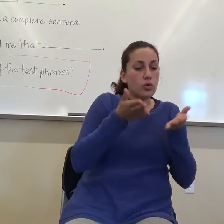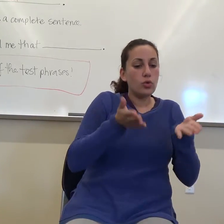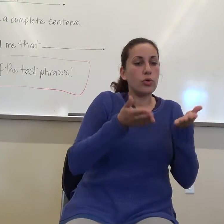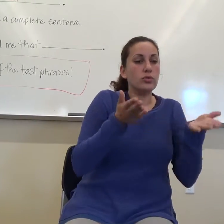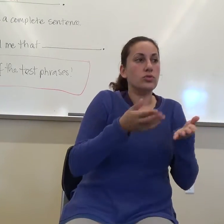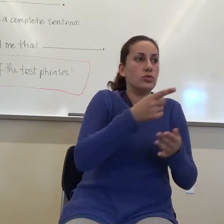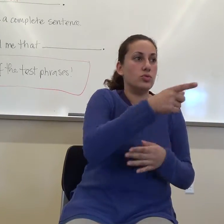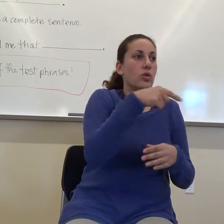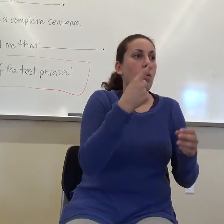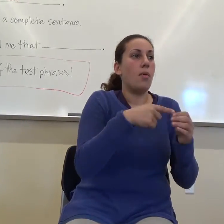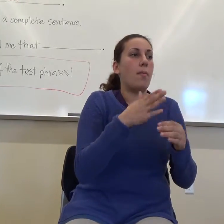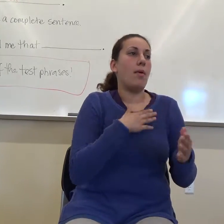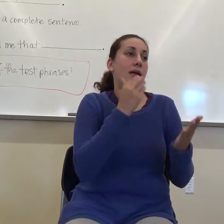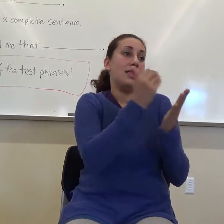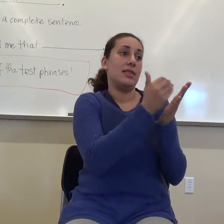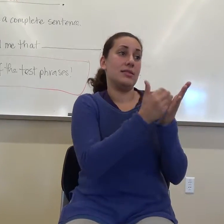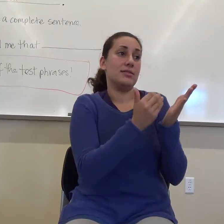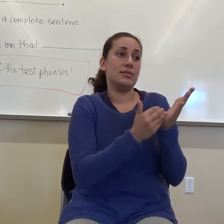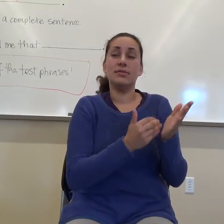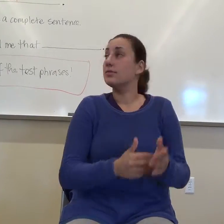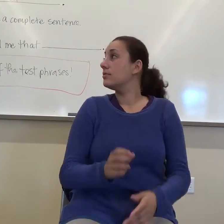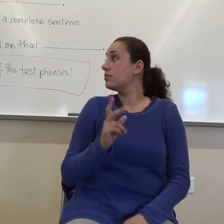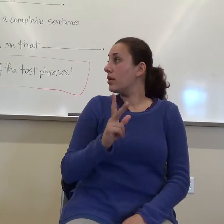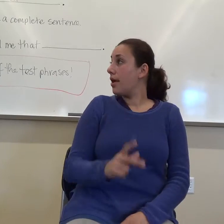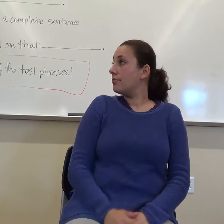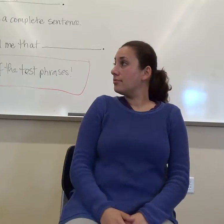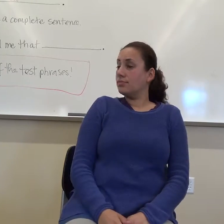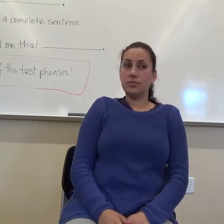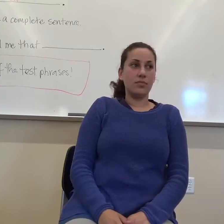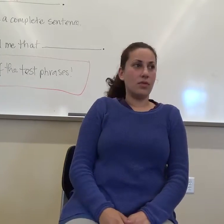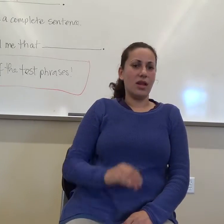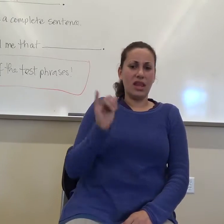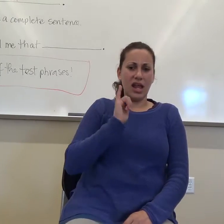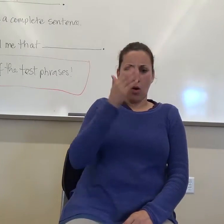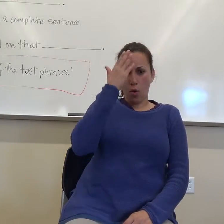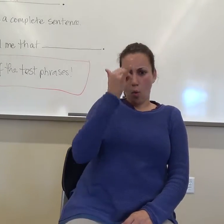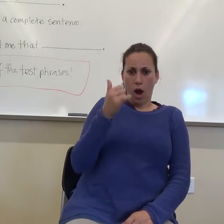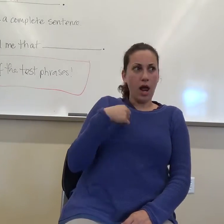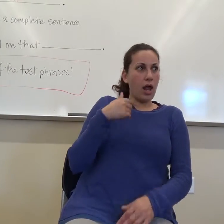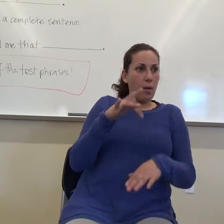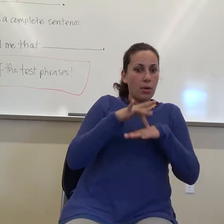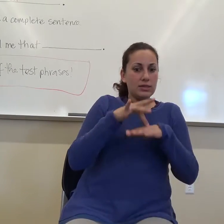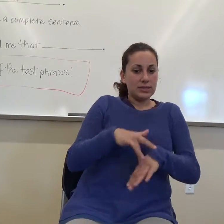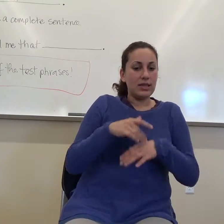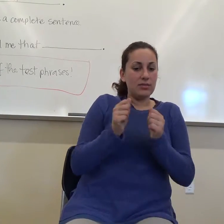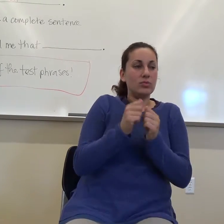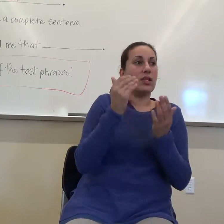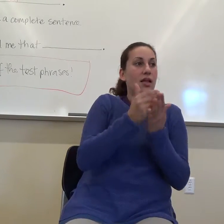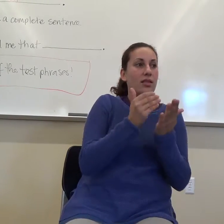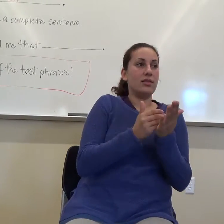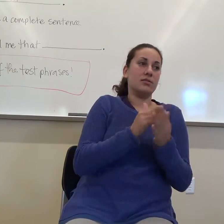about my lists of why this crazy thing, why does Miss Penny keep making us do these lists, okay? If you